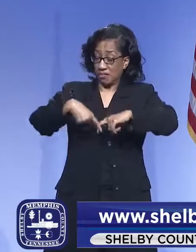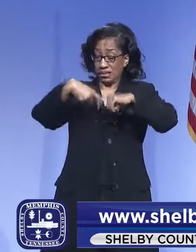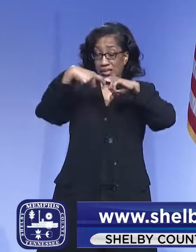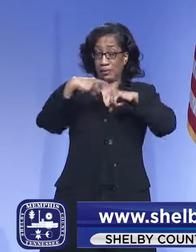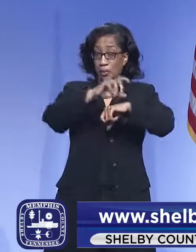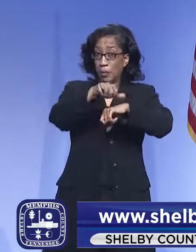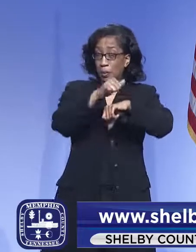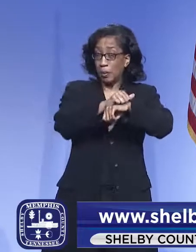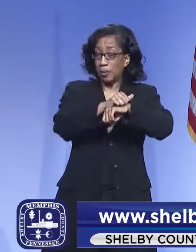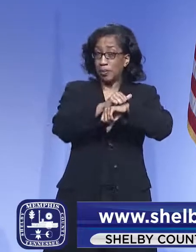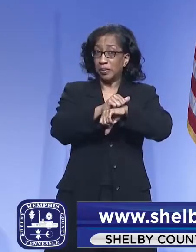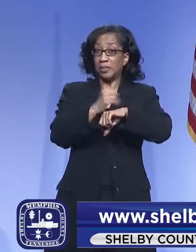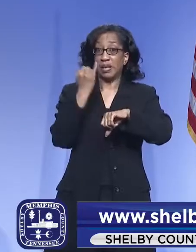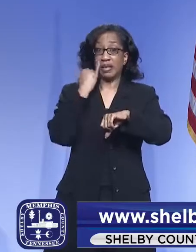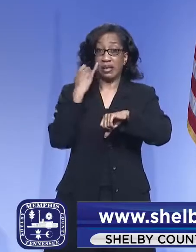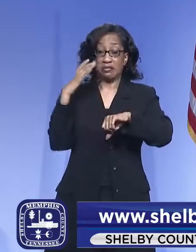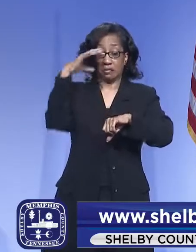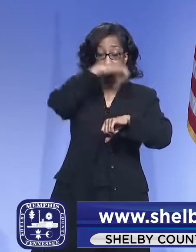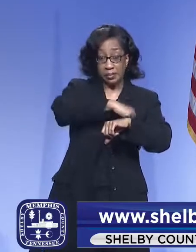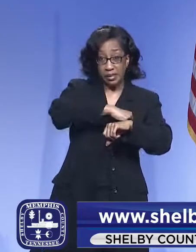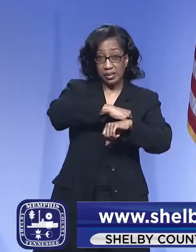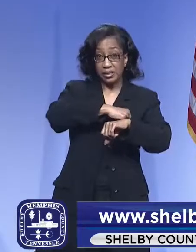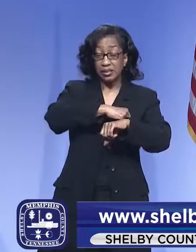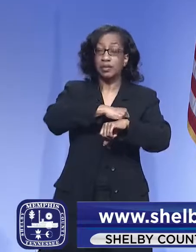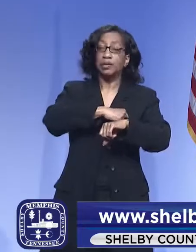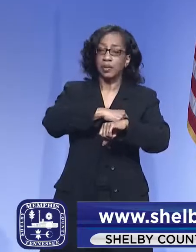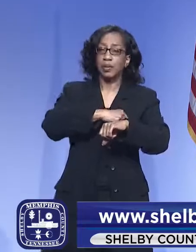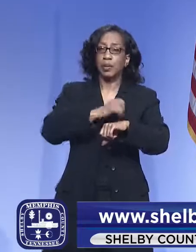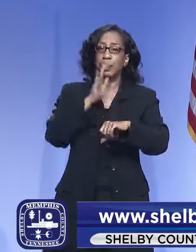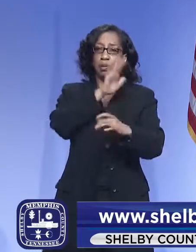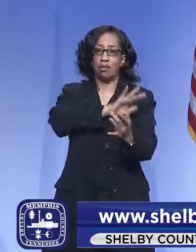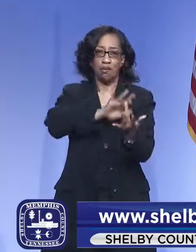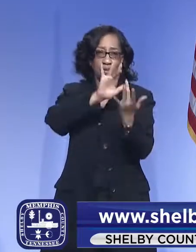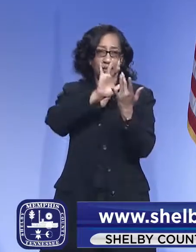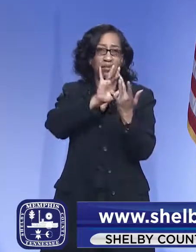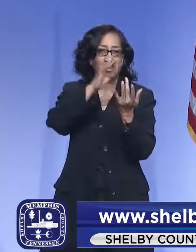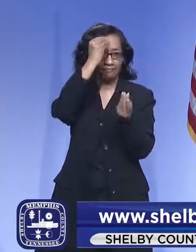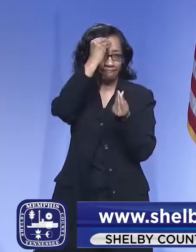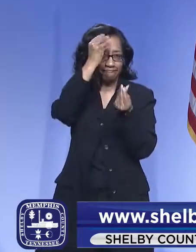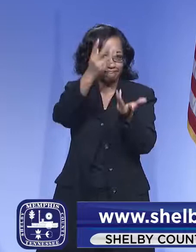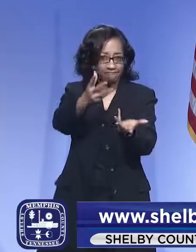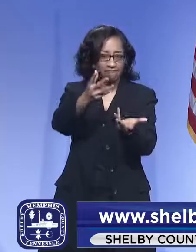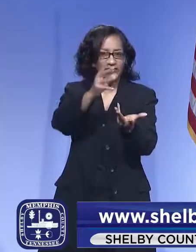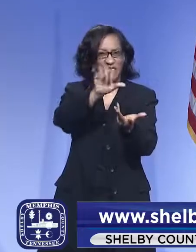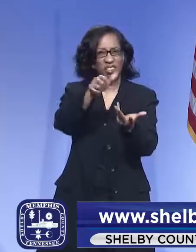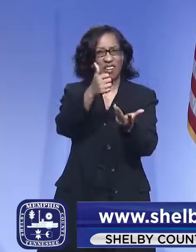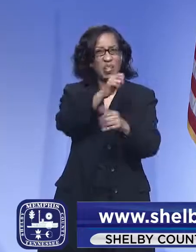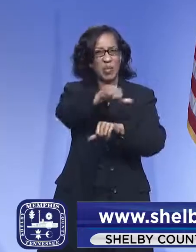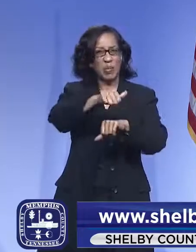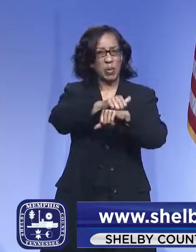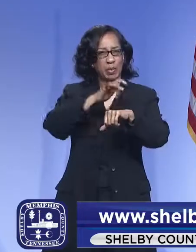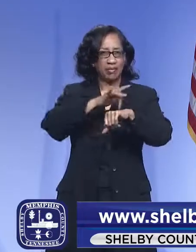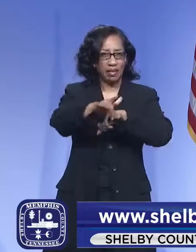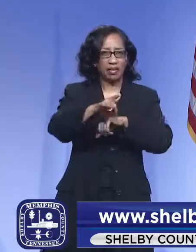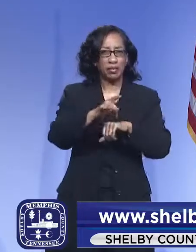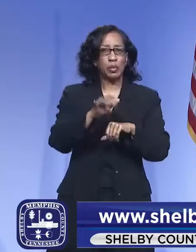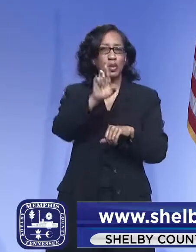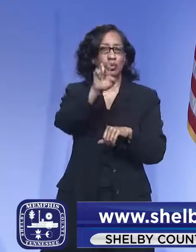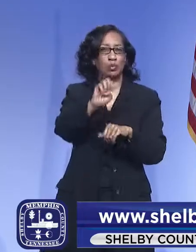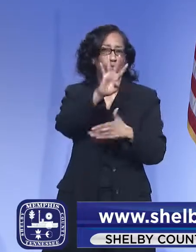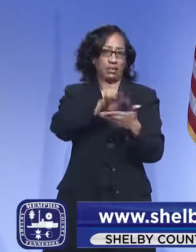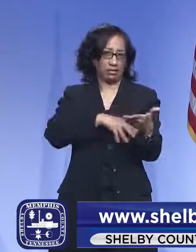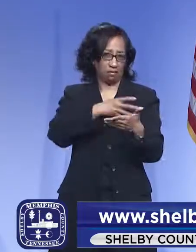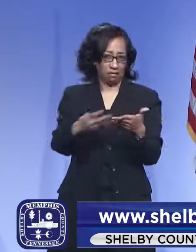for anyone who misses an appointment because of that, we will contact you and let you know when other appointments are available for you to choose